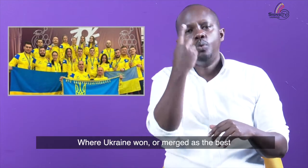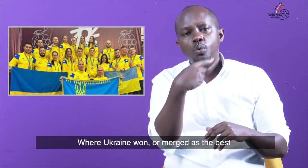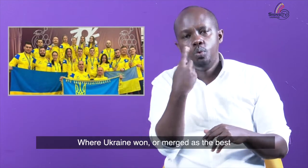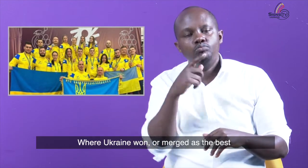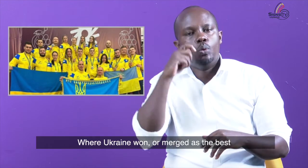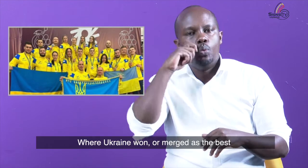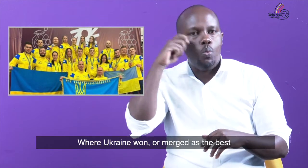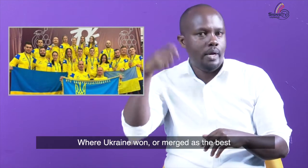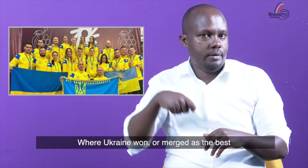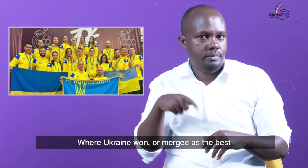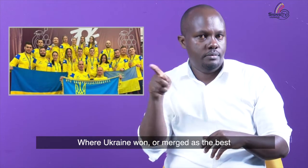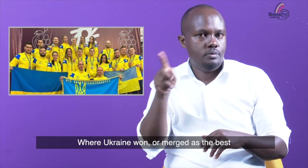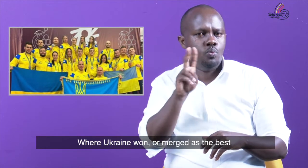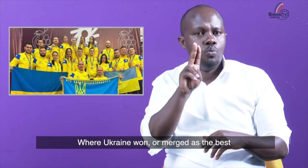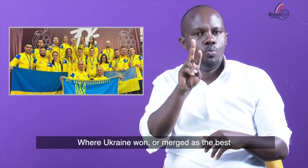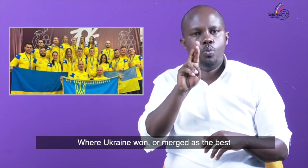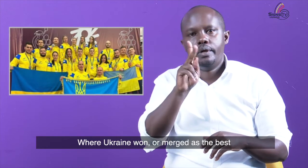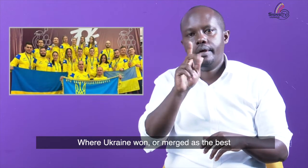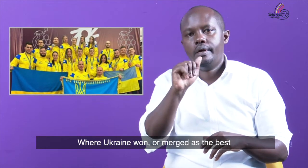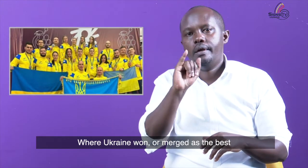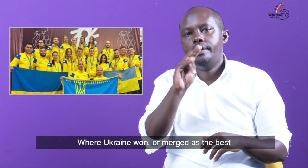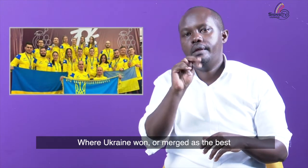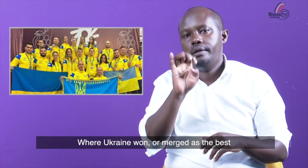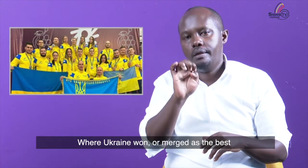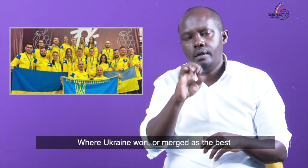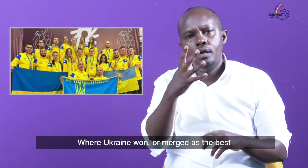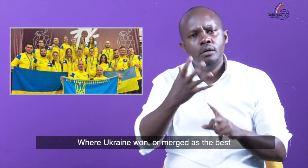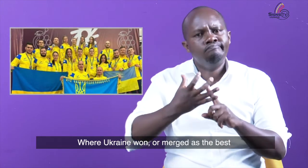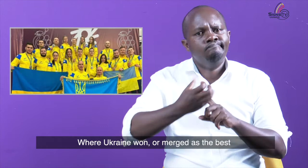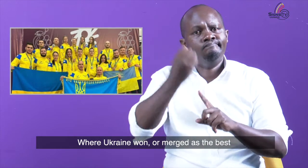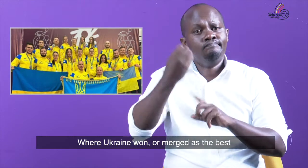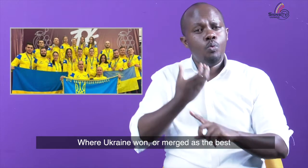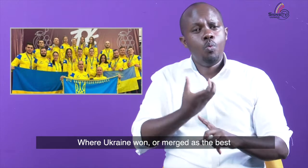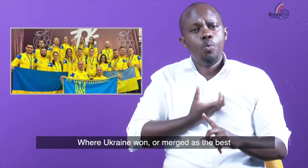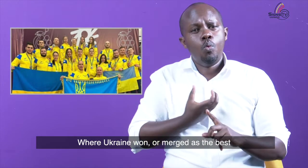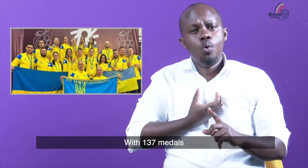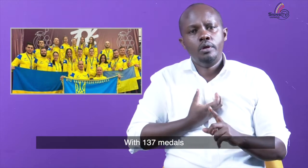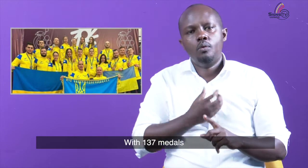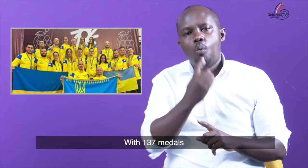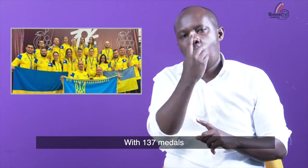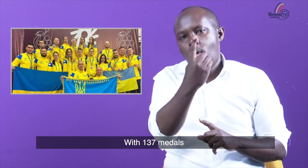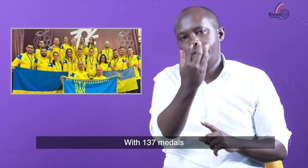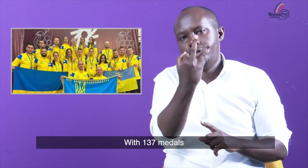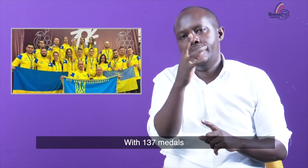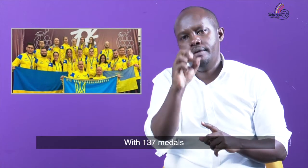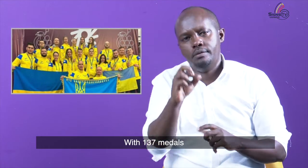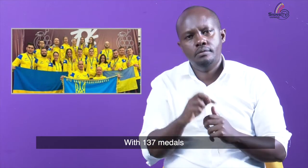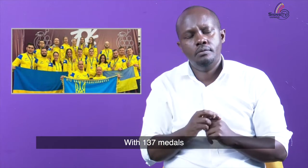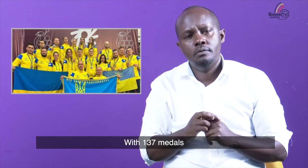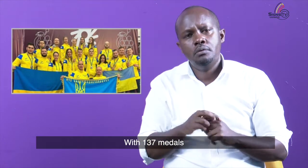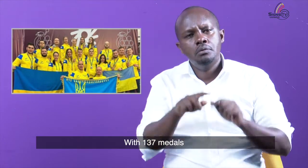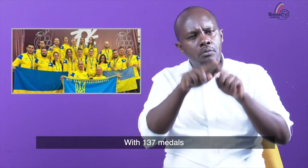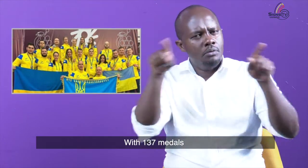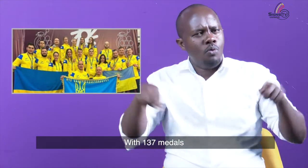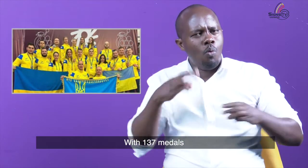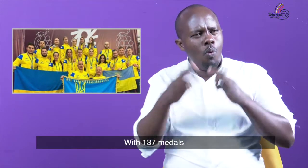where Ukraine won or emerged as the best with 137